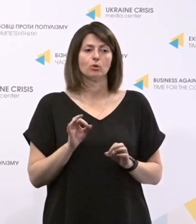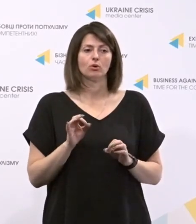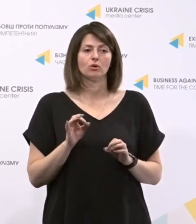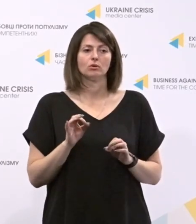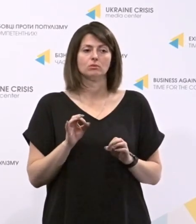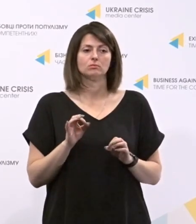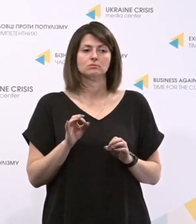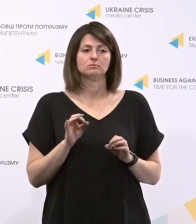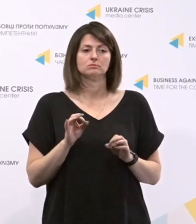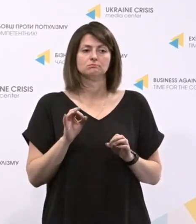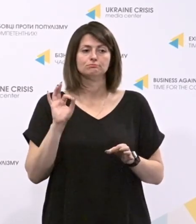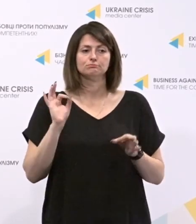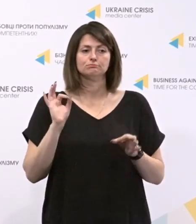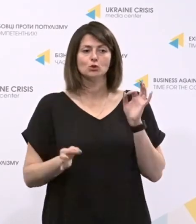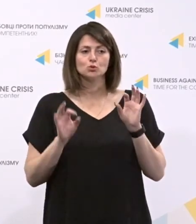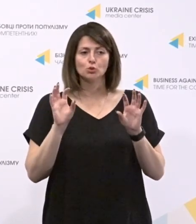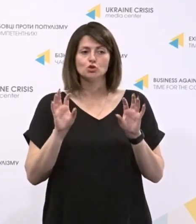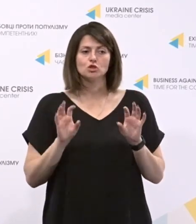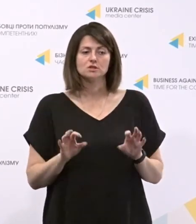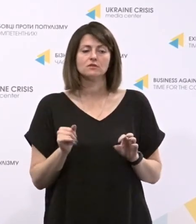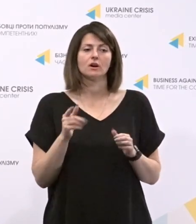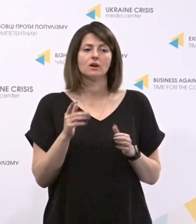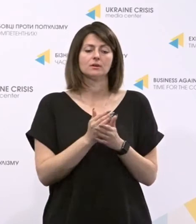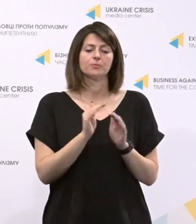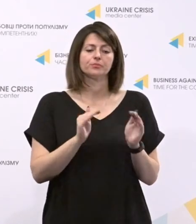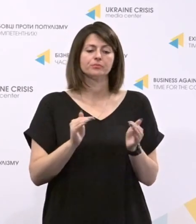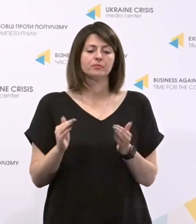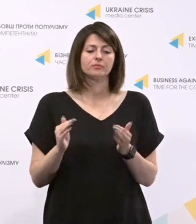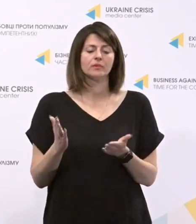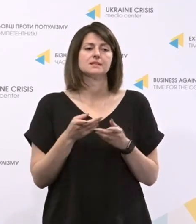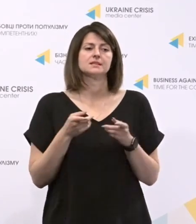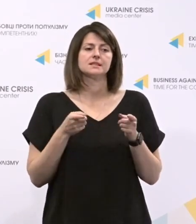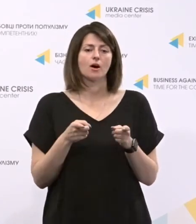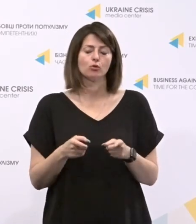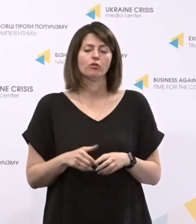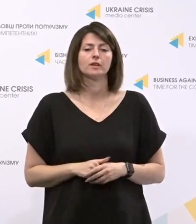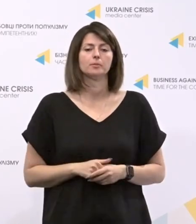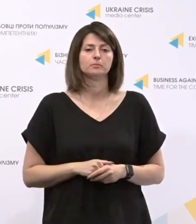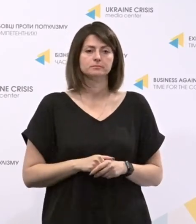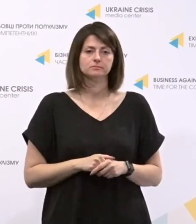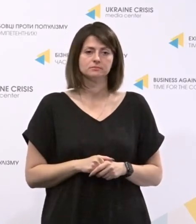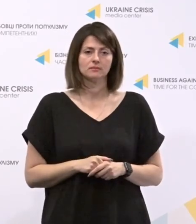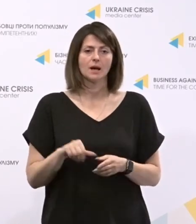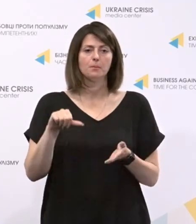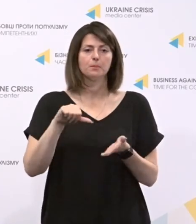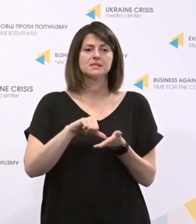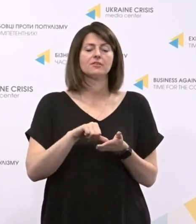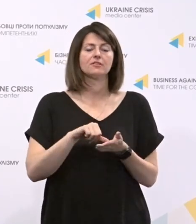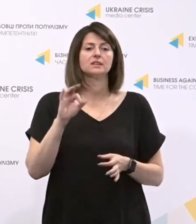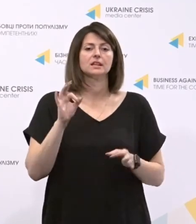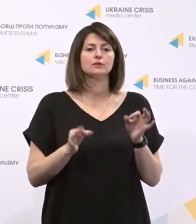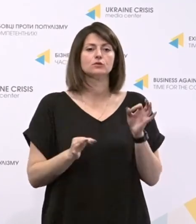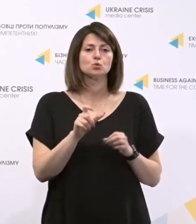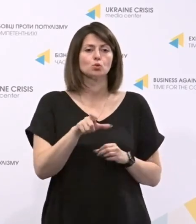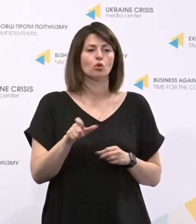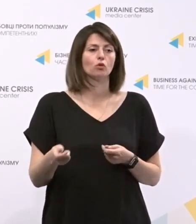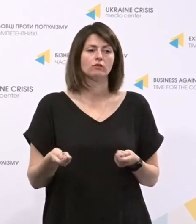restrictions and intimidation of members of the judiciary.